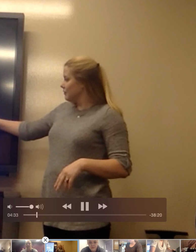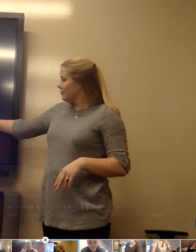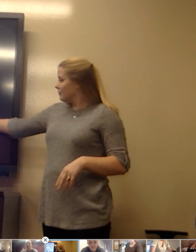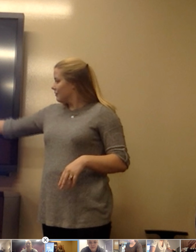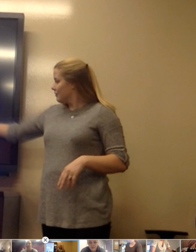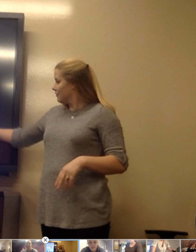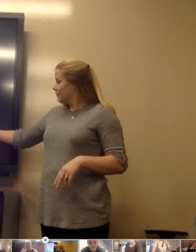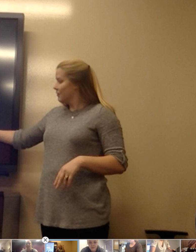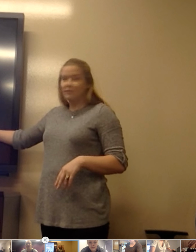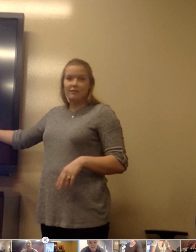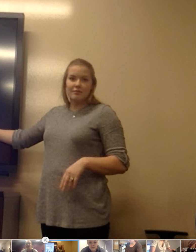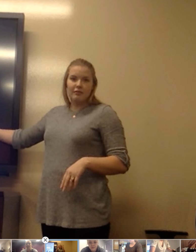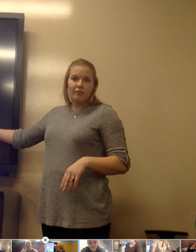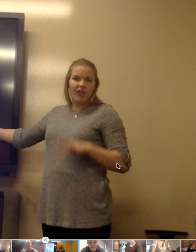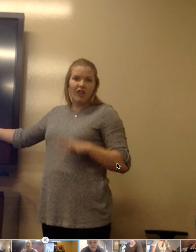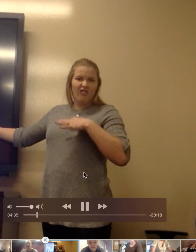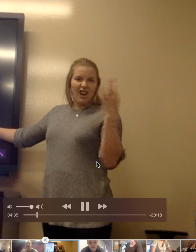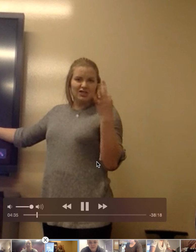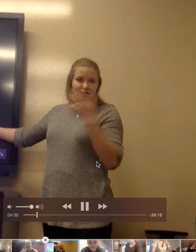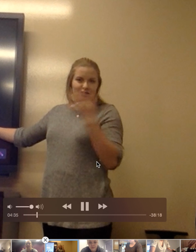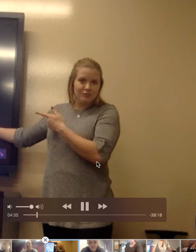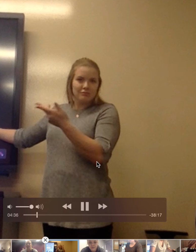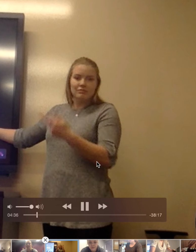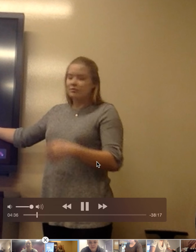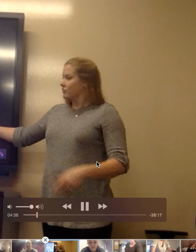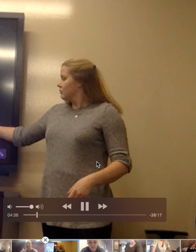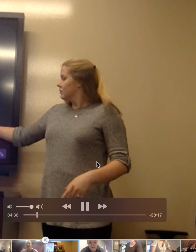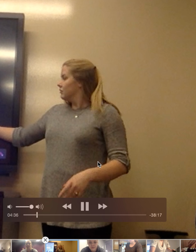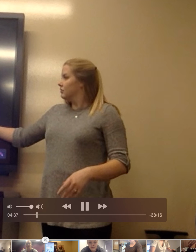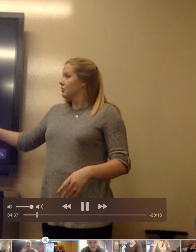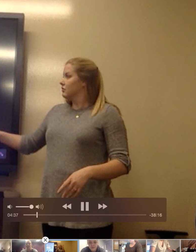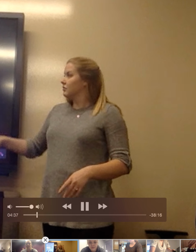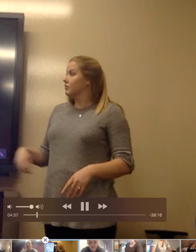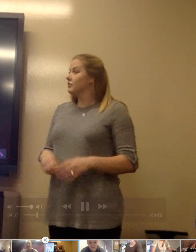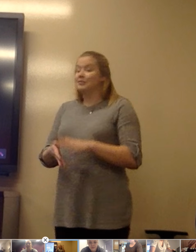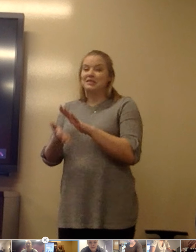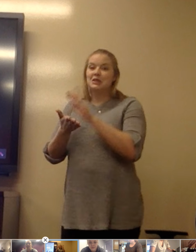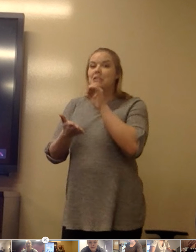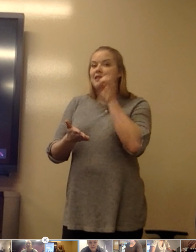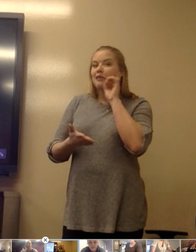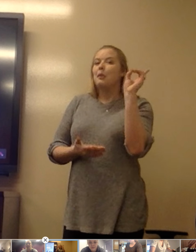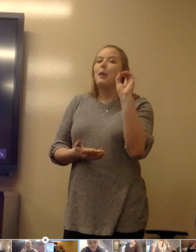And you see the name right here below this picture. It's another French name.